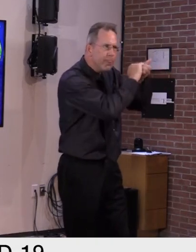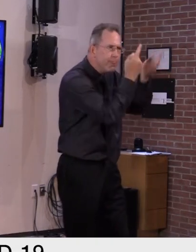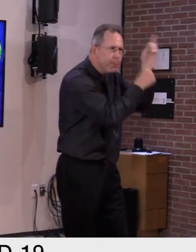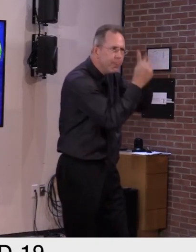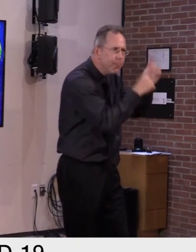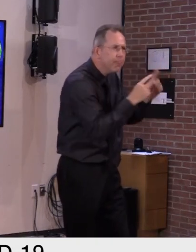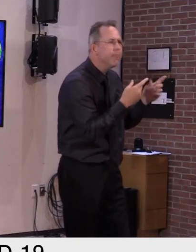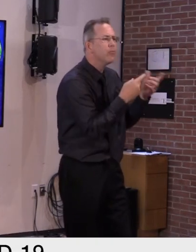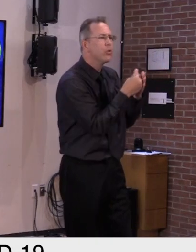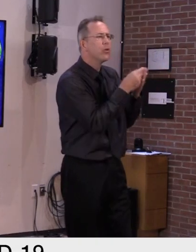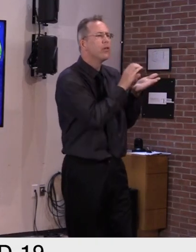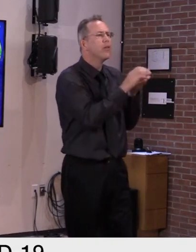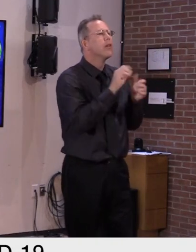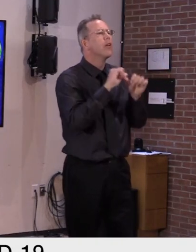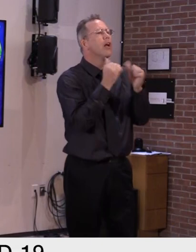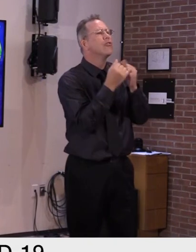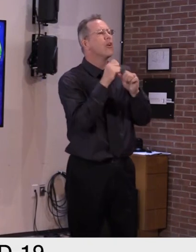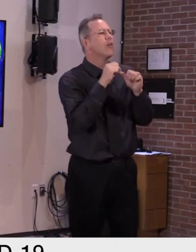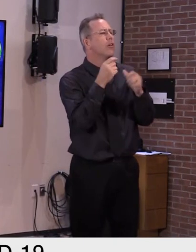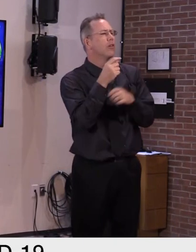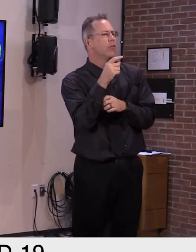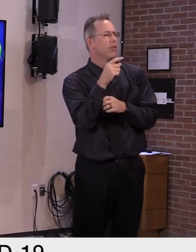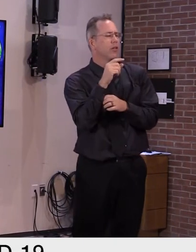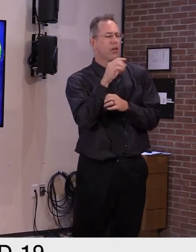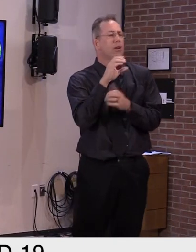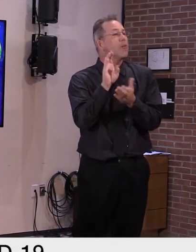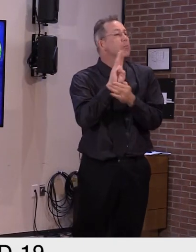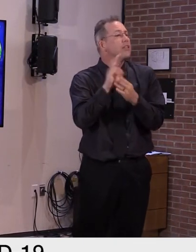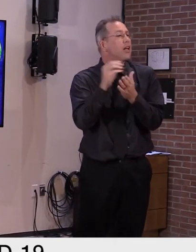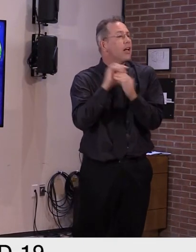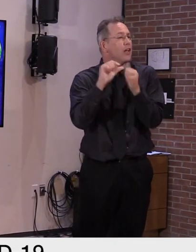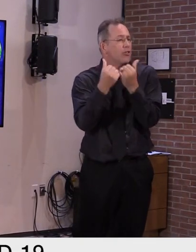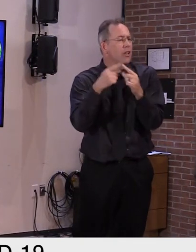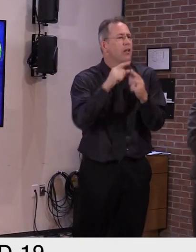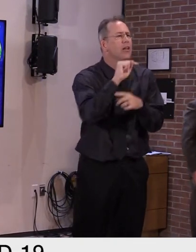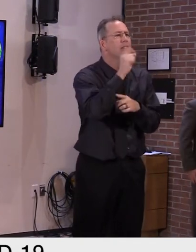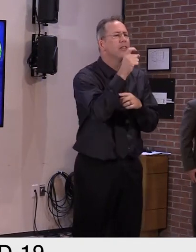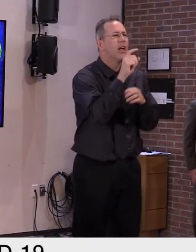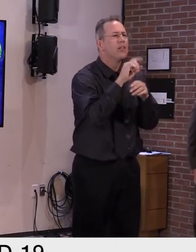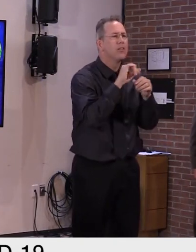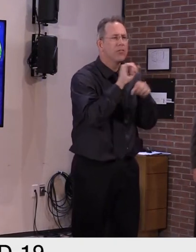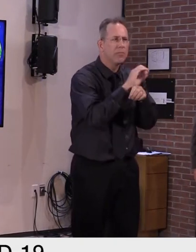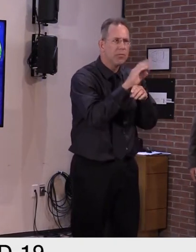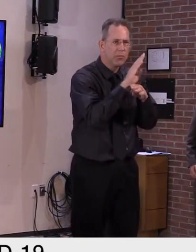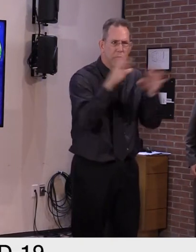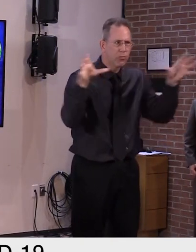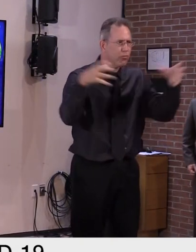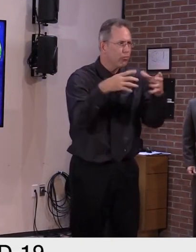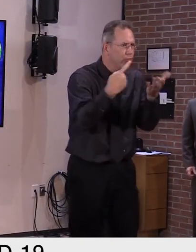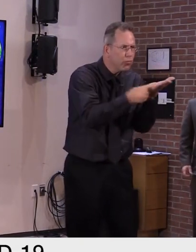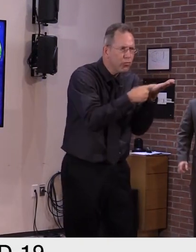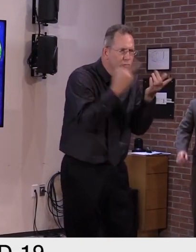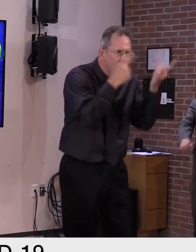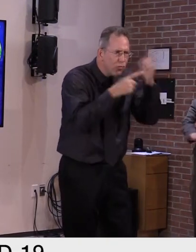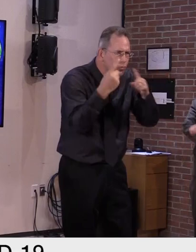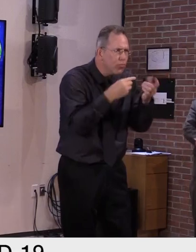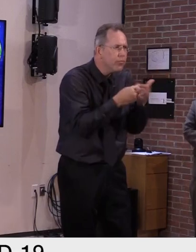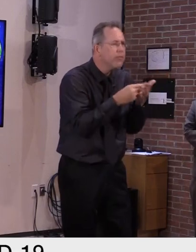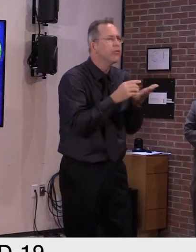Commerce and Community Development for their ongoing efforts as well. So with that, I'll now turn it over to Commissioner